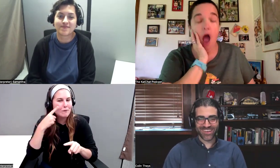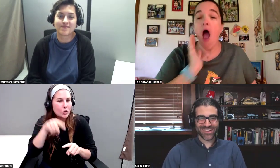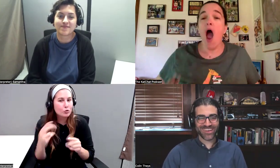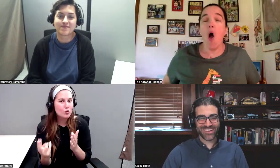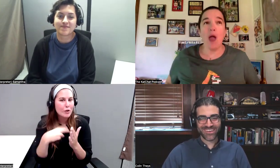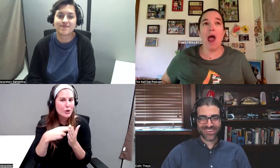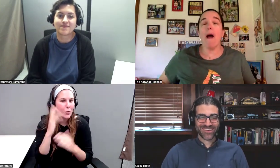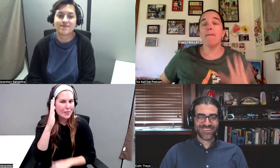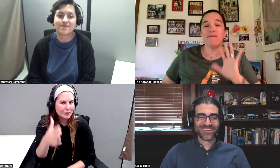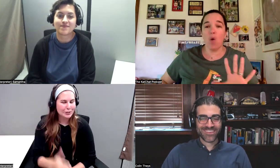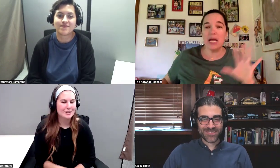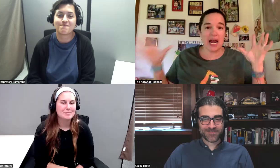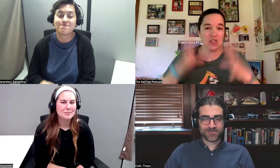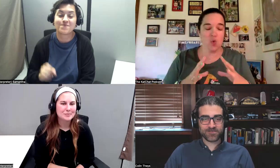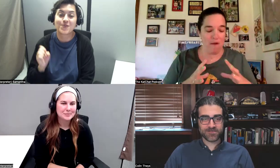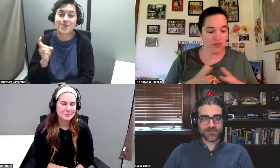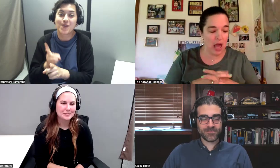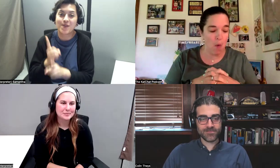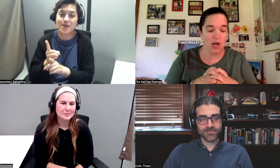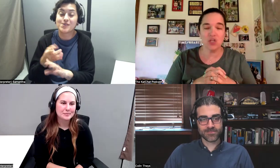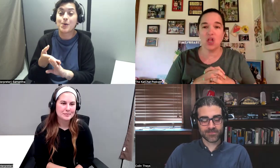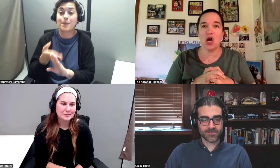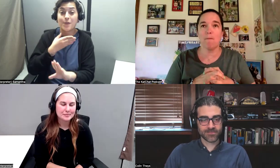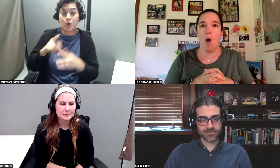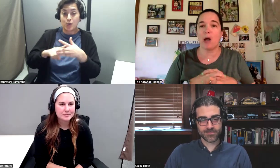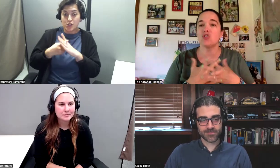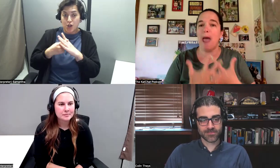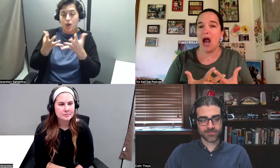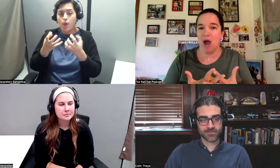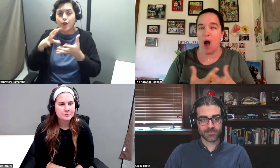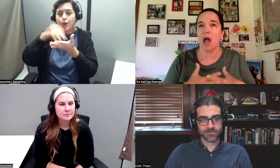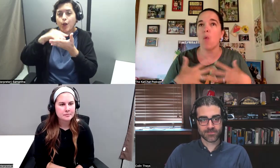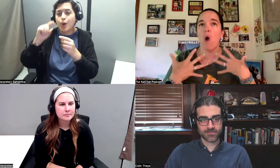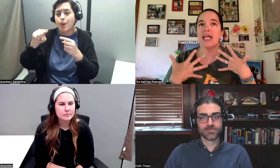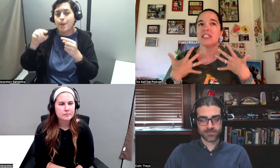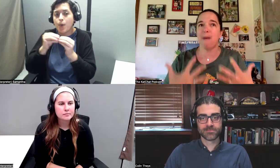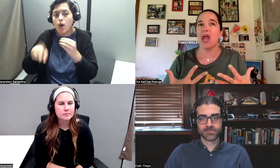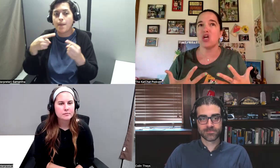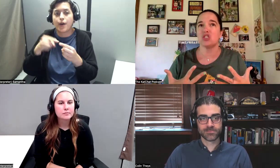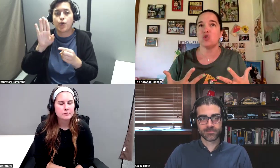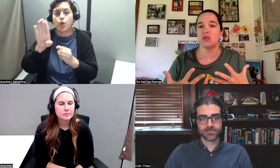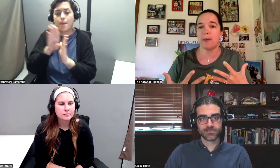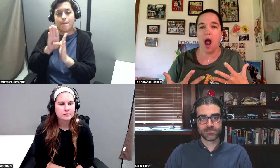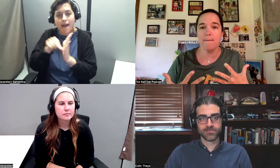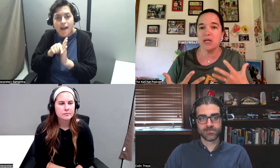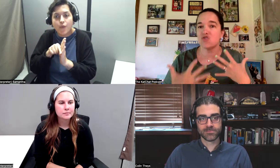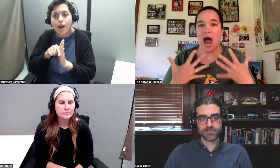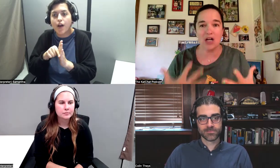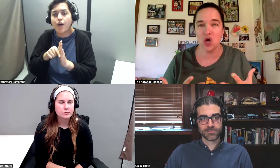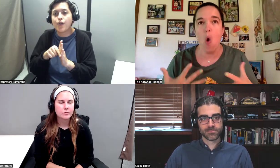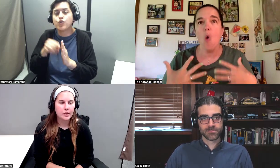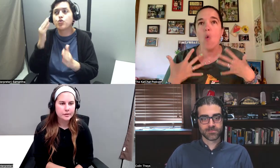sure. Okay, before we get into everything, I wanted to learn more about your background. Like what inspired you to become